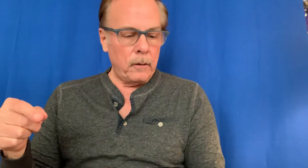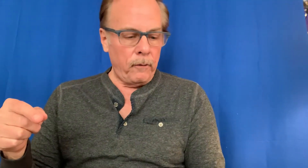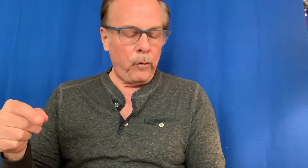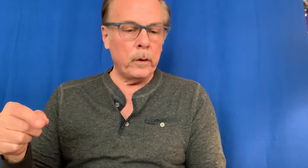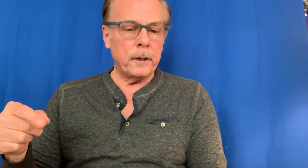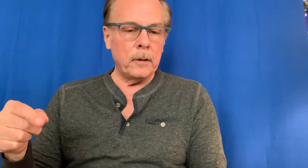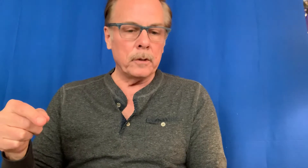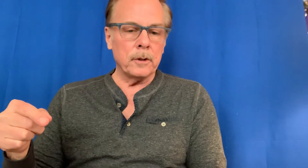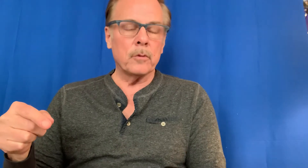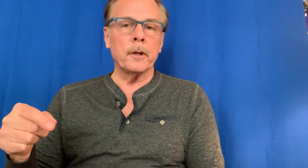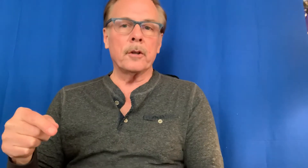314, which is